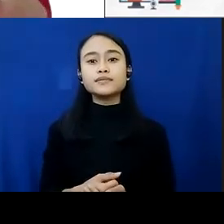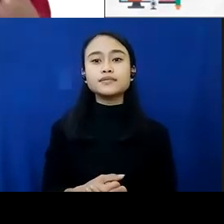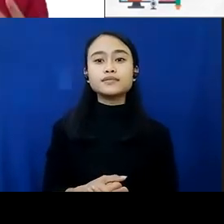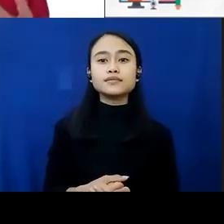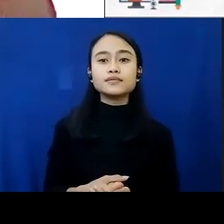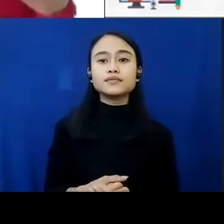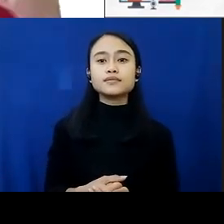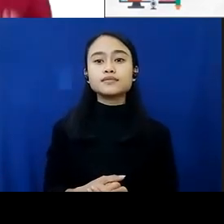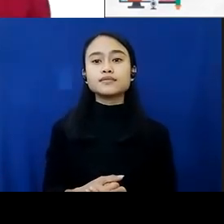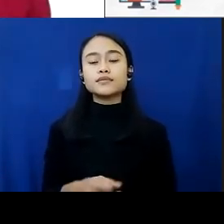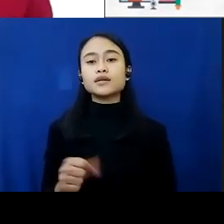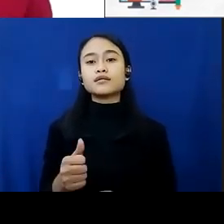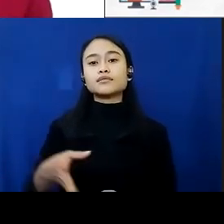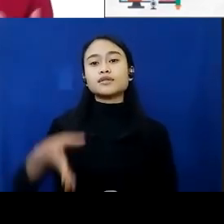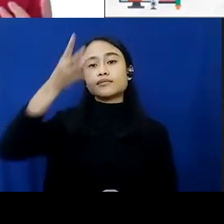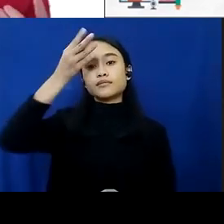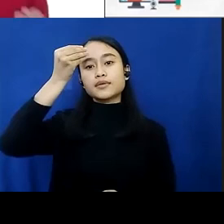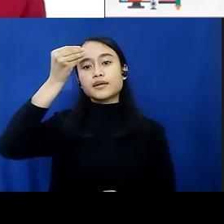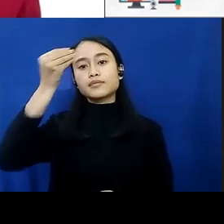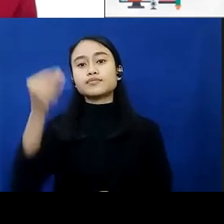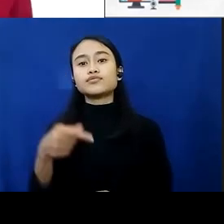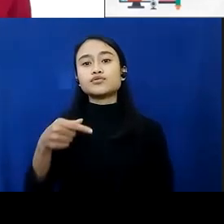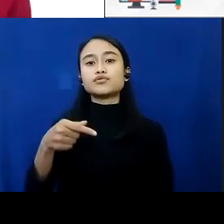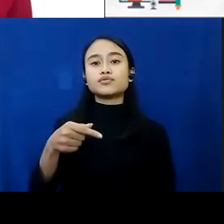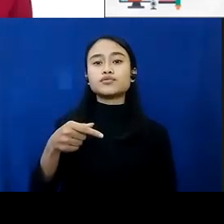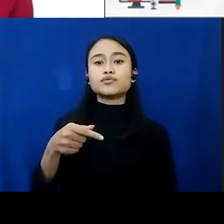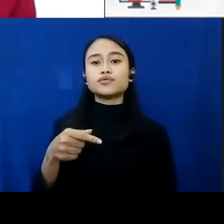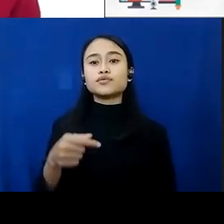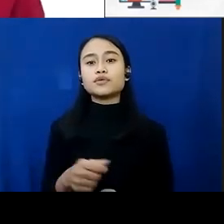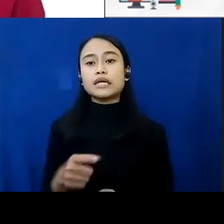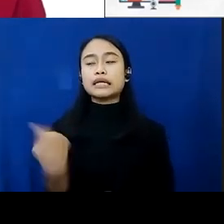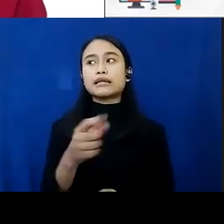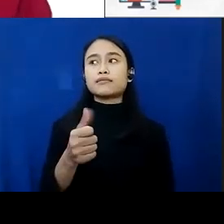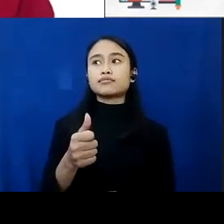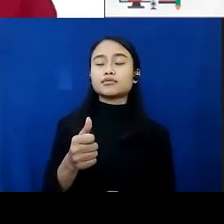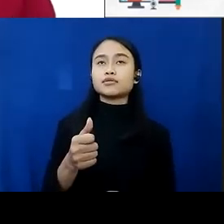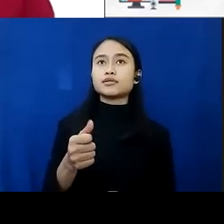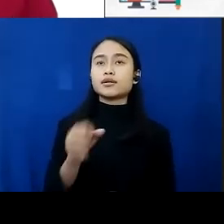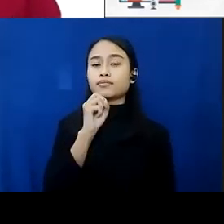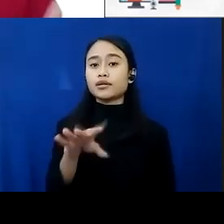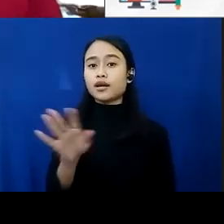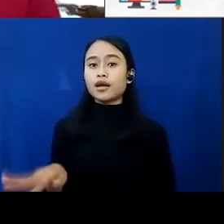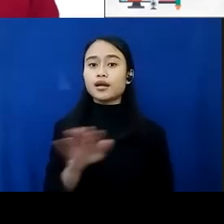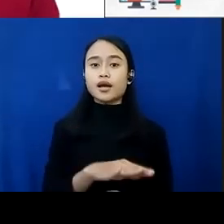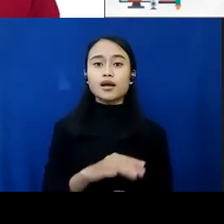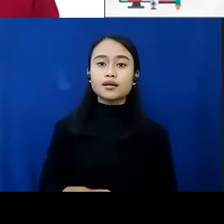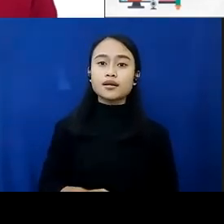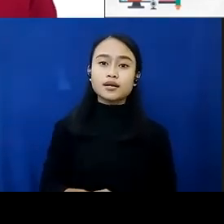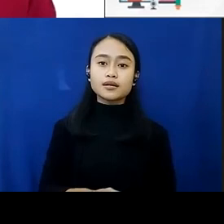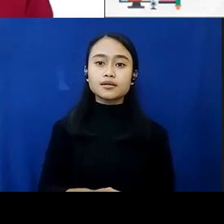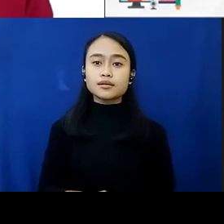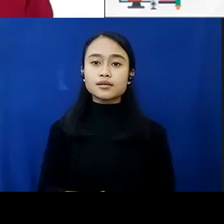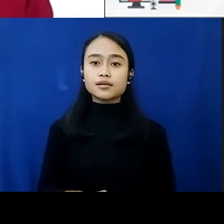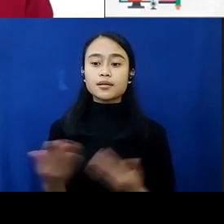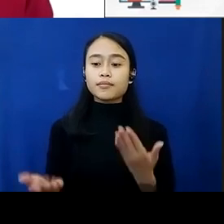adults are ashamed of our bodies we pass that on to children and it makes it much easier for them to be abused